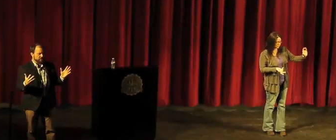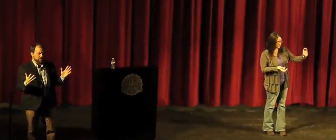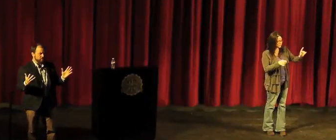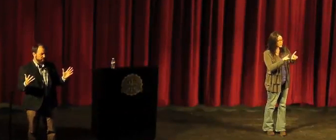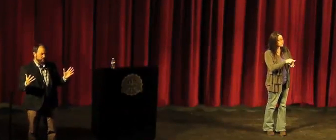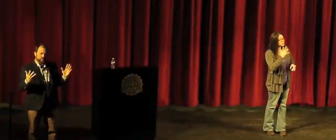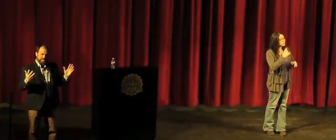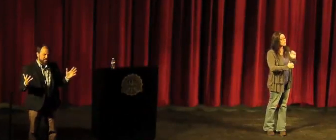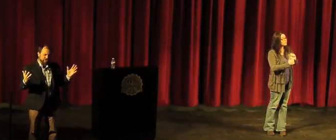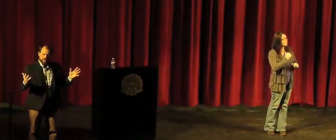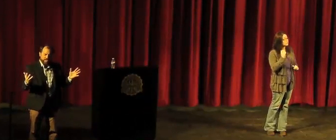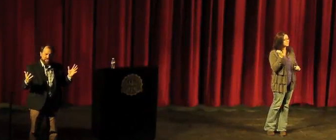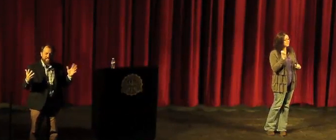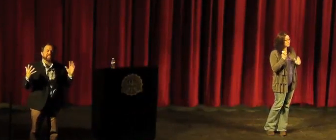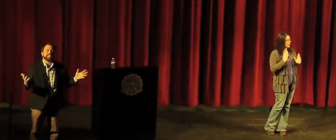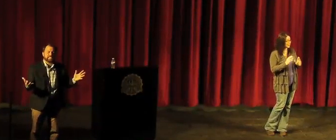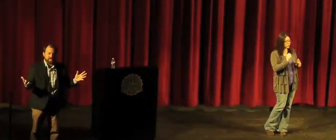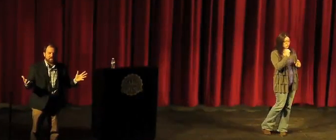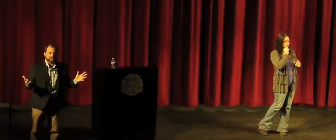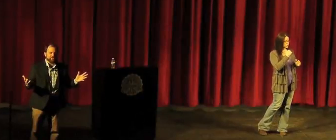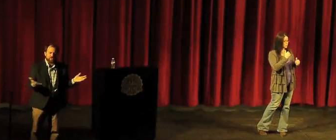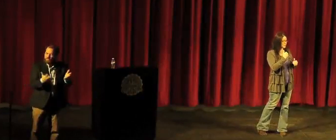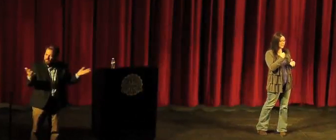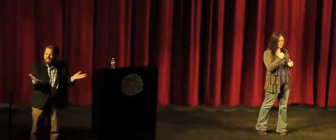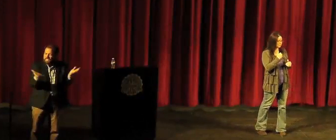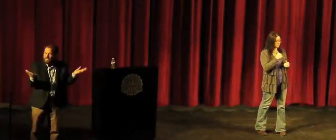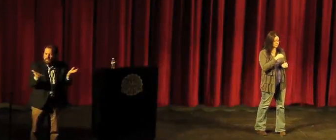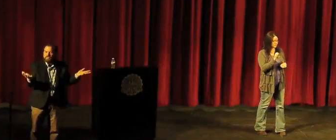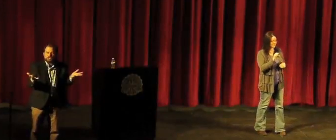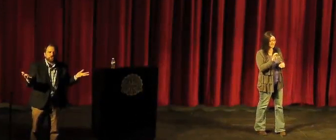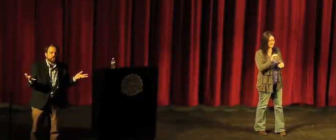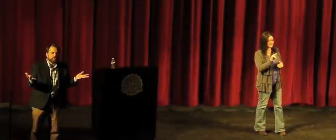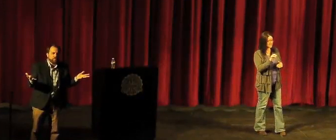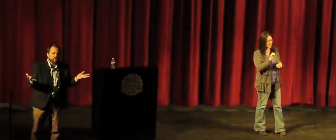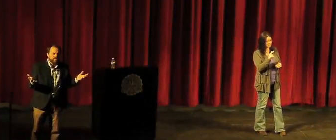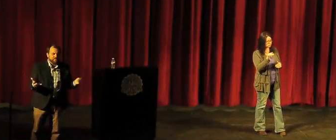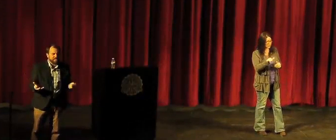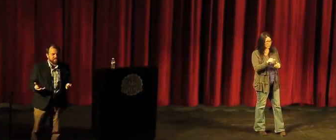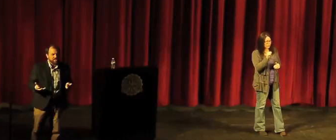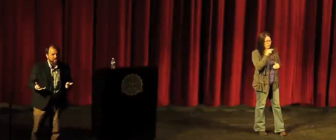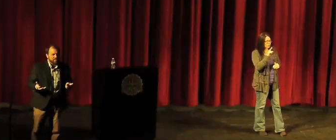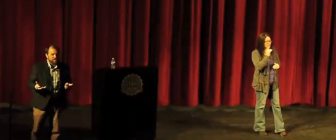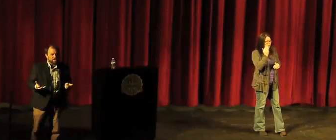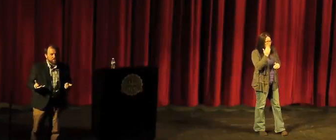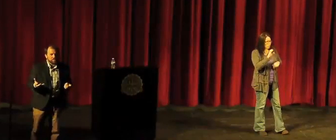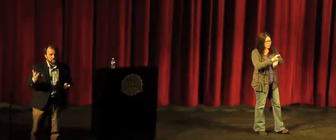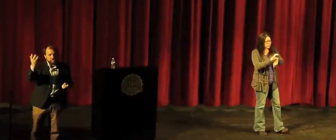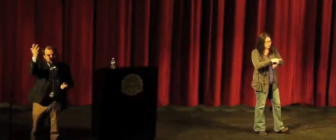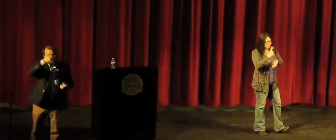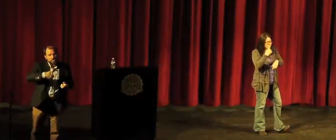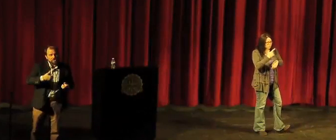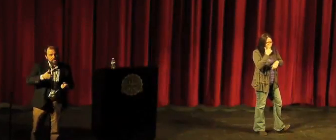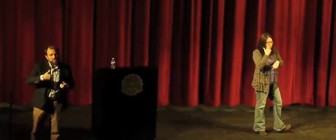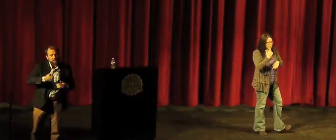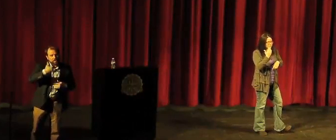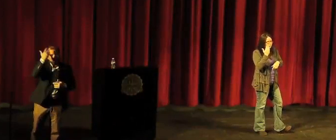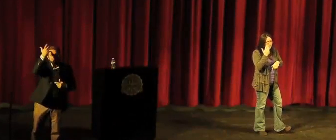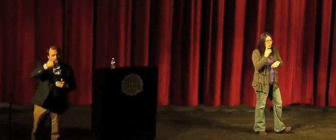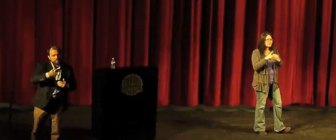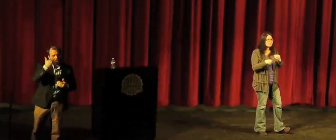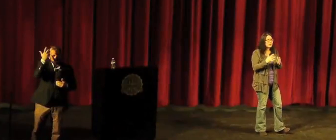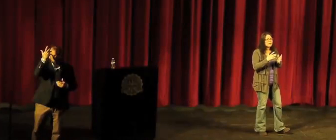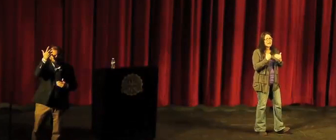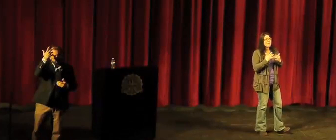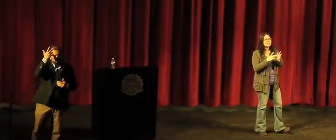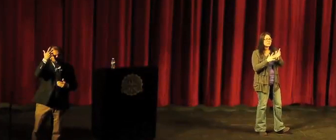most evangelicals really don't have an ecclesiology. We don't really know what the church is for, because we know it's really about having Jesus in my heart and